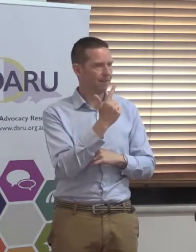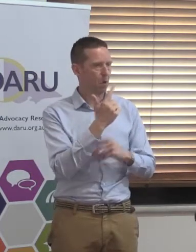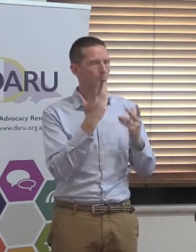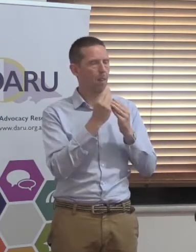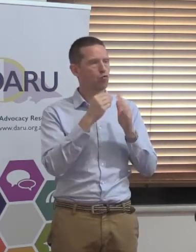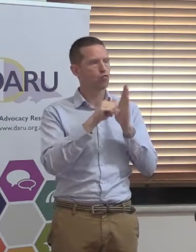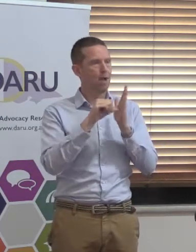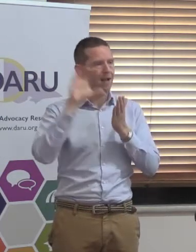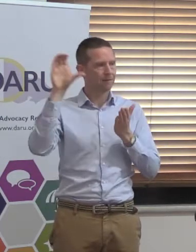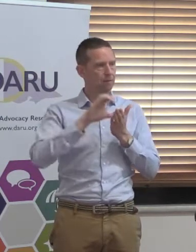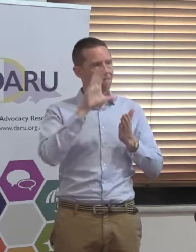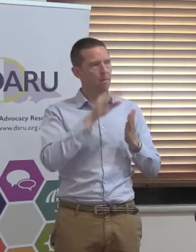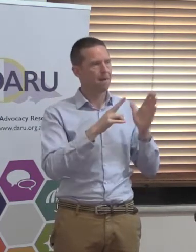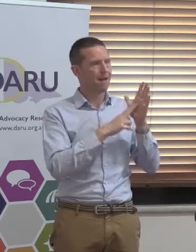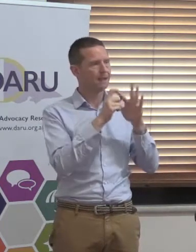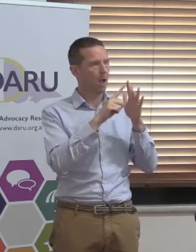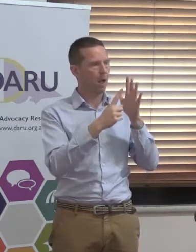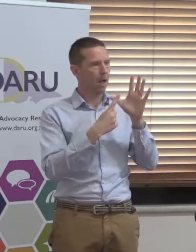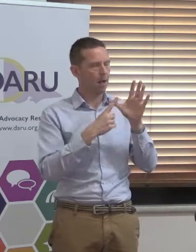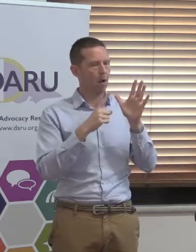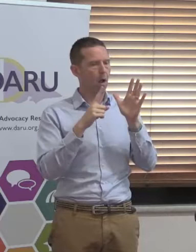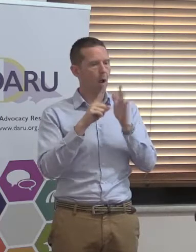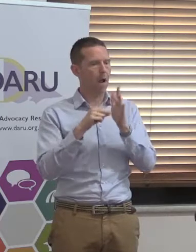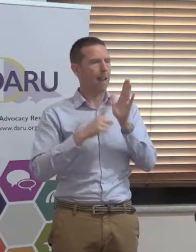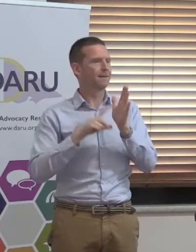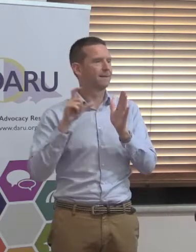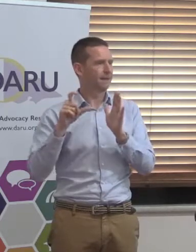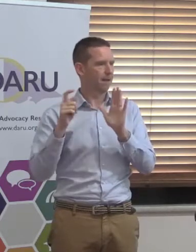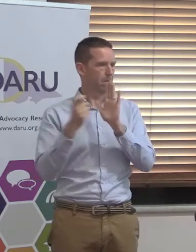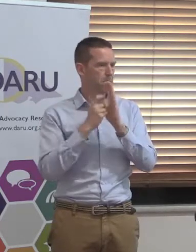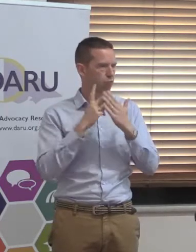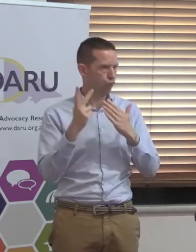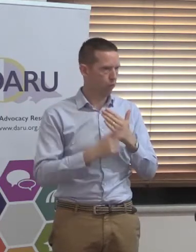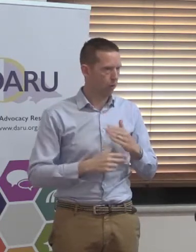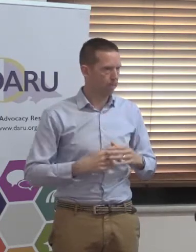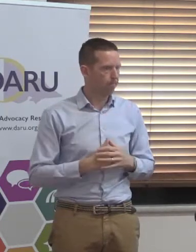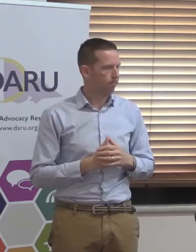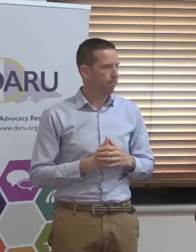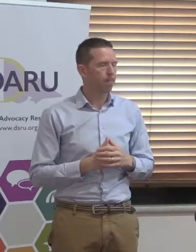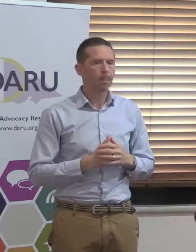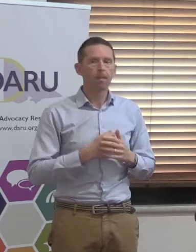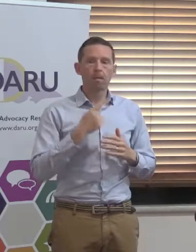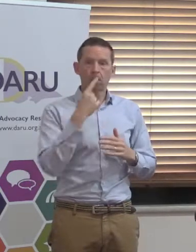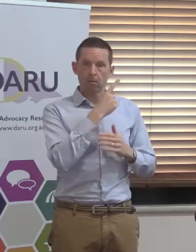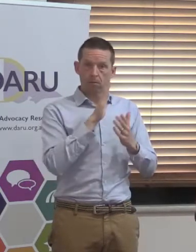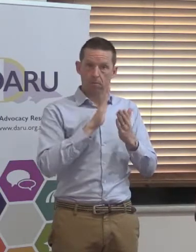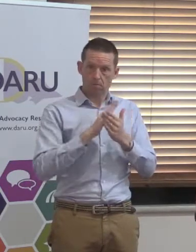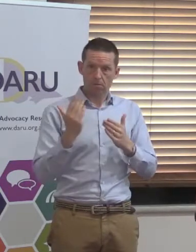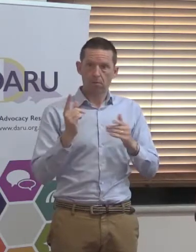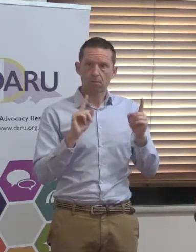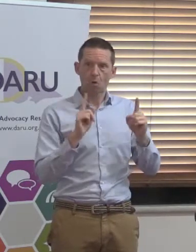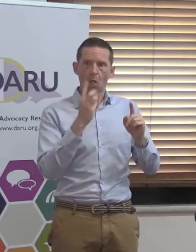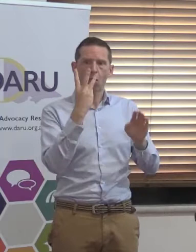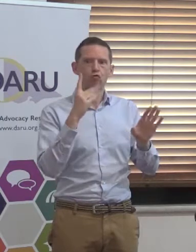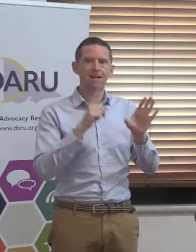grant from the NDIA ILC program. It was intended to be a